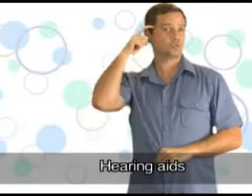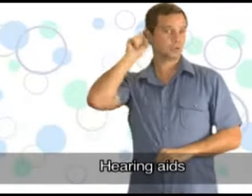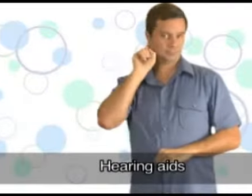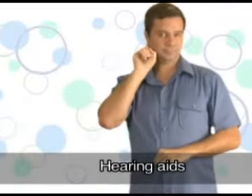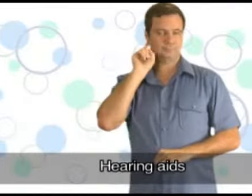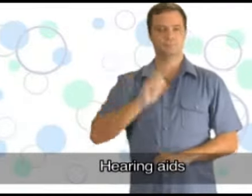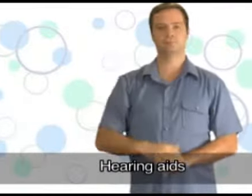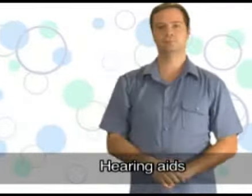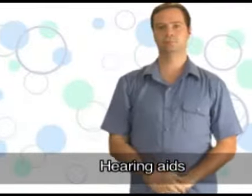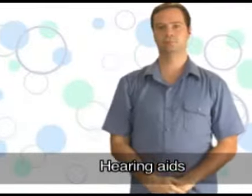hearing aids,